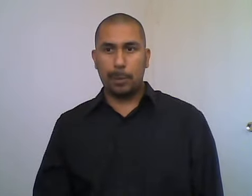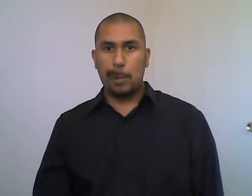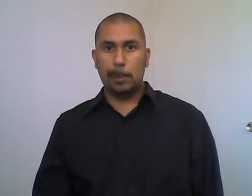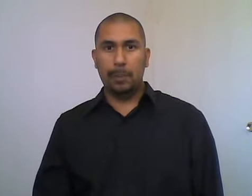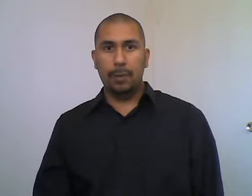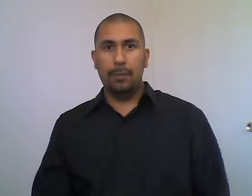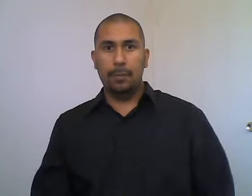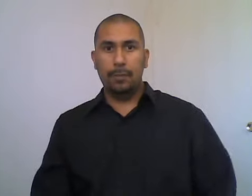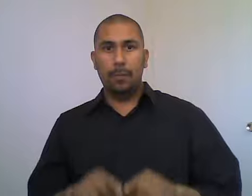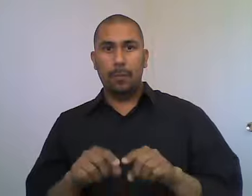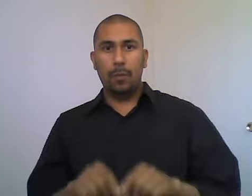Diego.